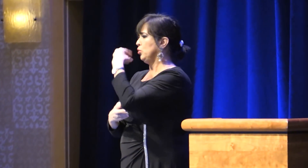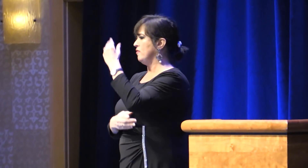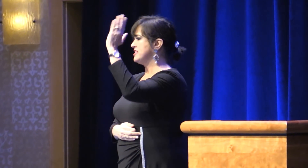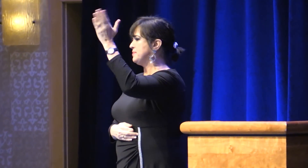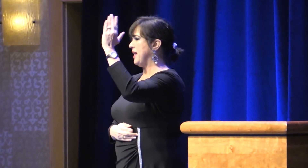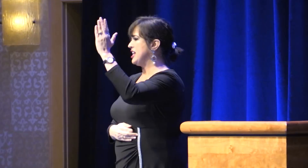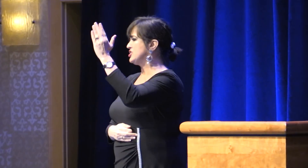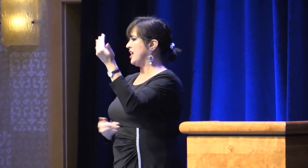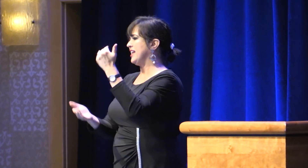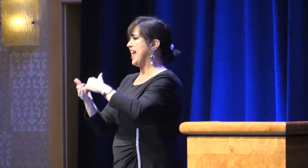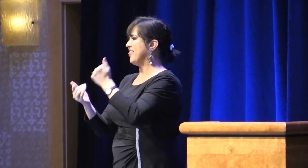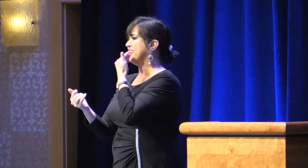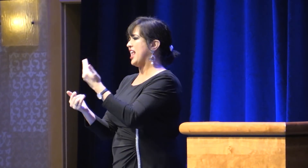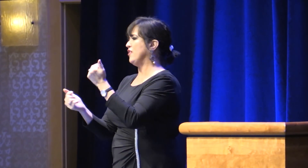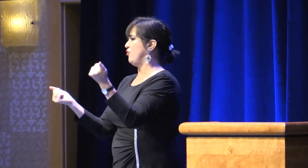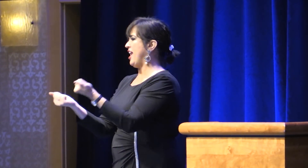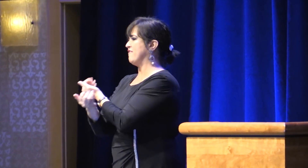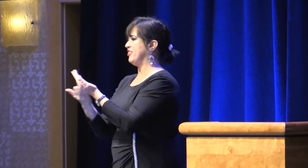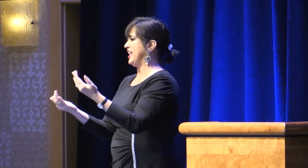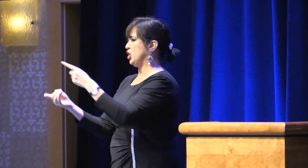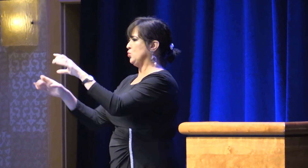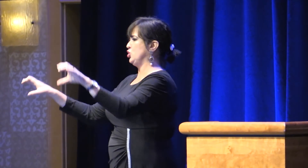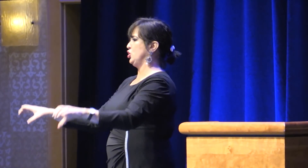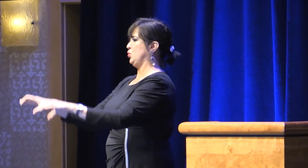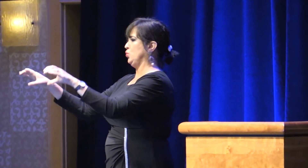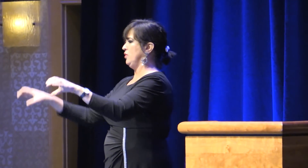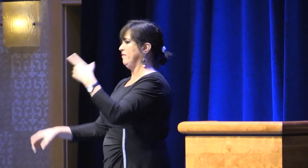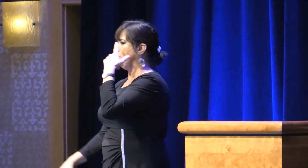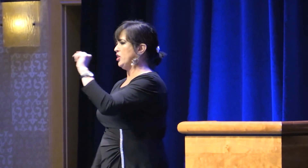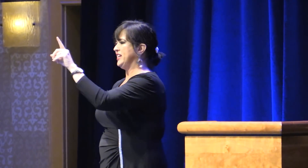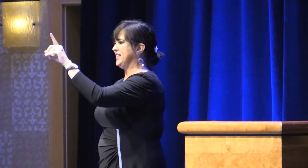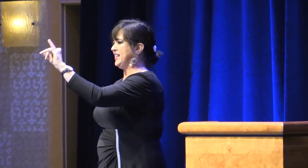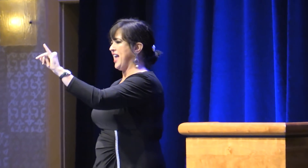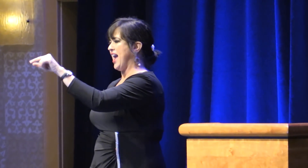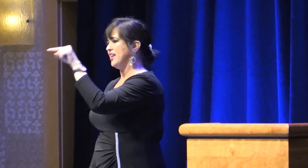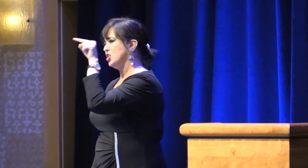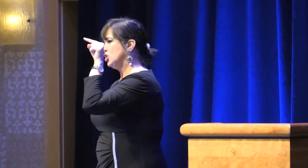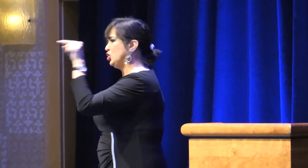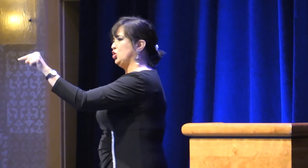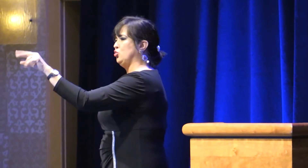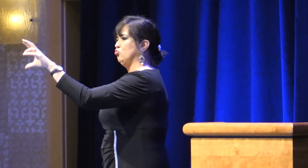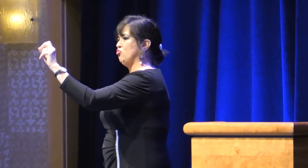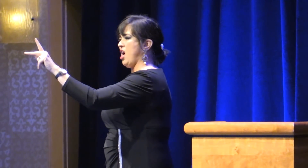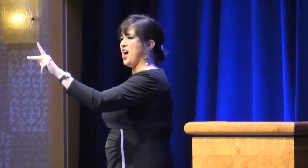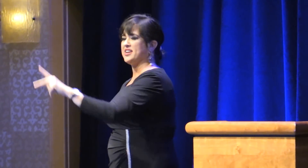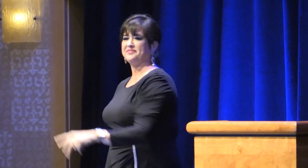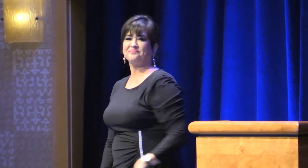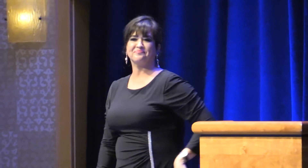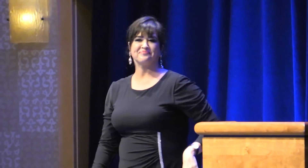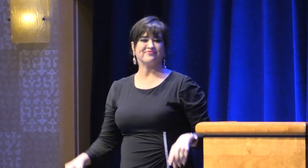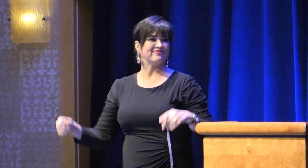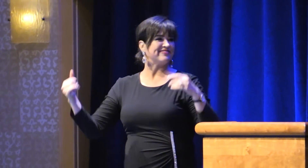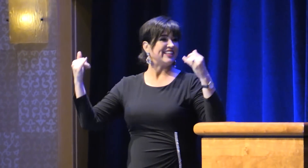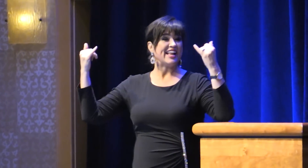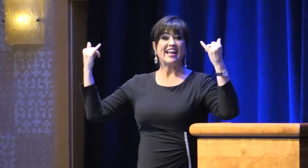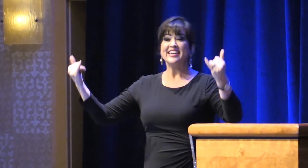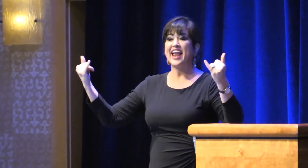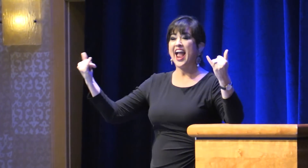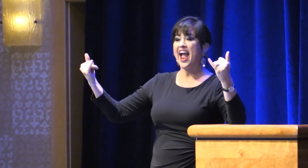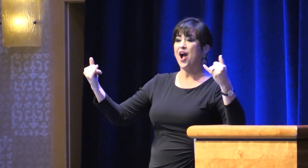Thank you, Claude. That was a beautiful, inspiring speech. And again, thank you for everything you've done over the years for TDI. You